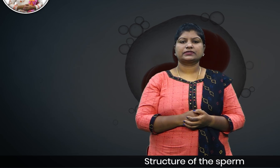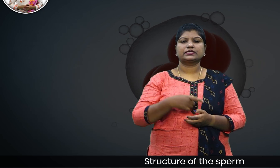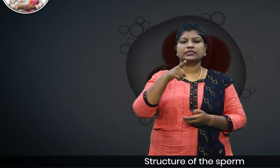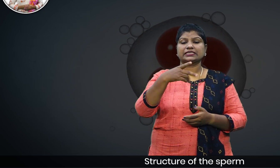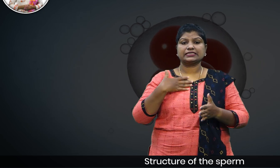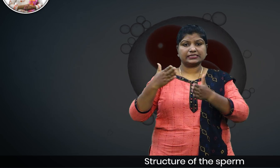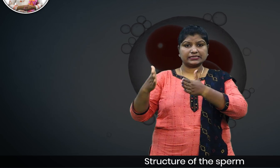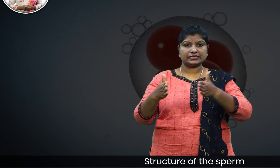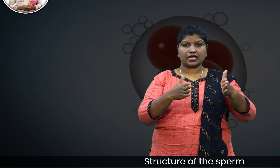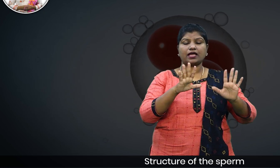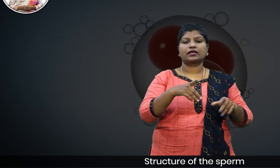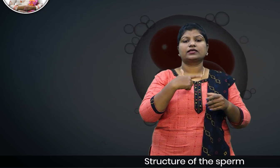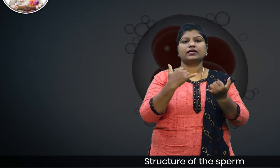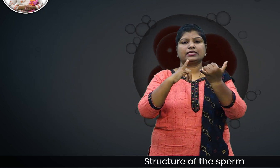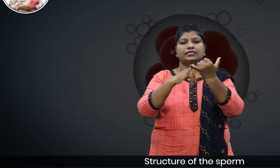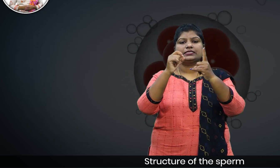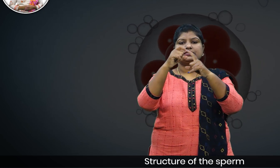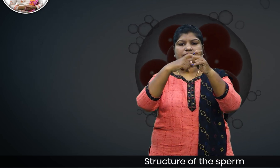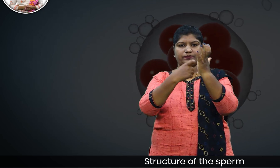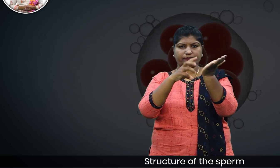Structure of the sperm.